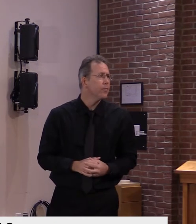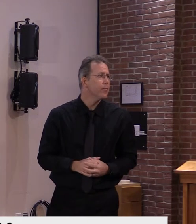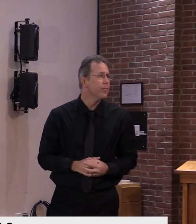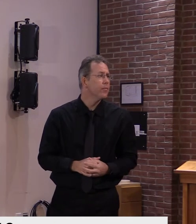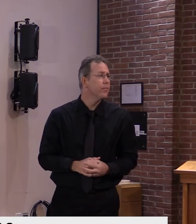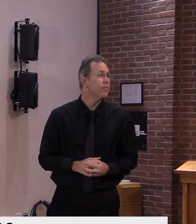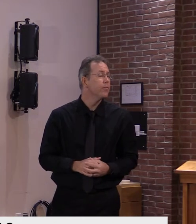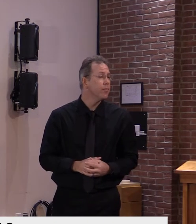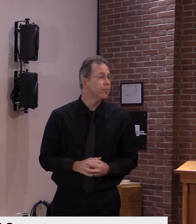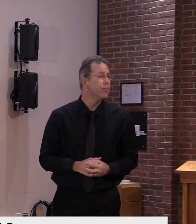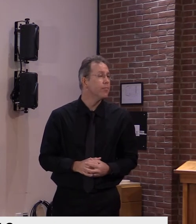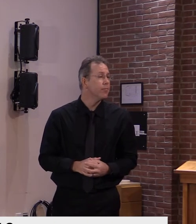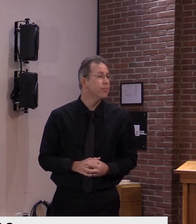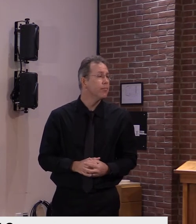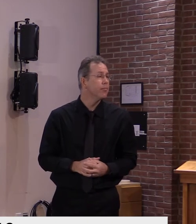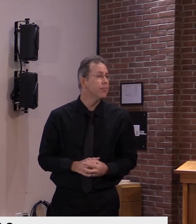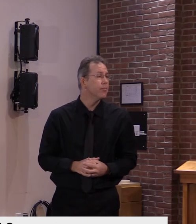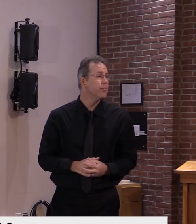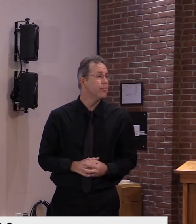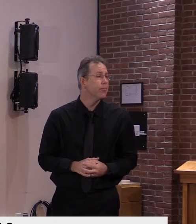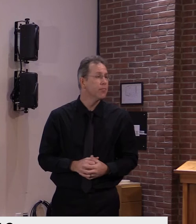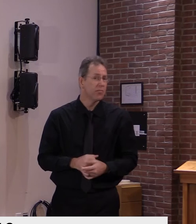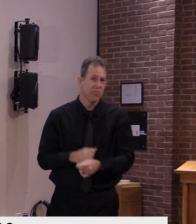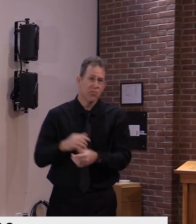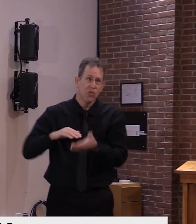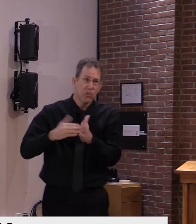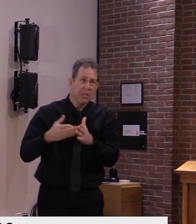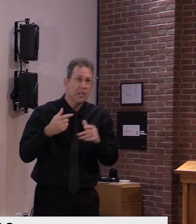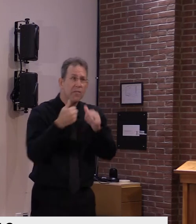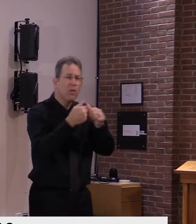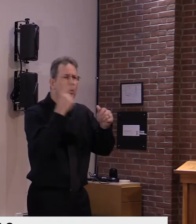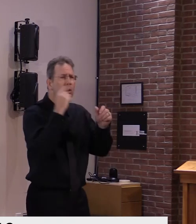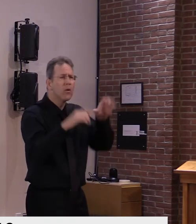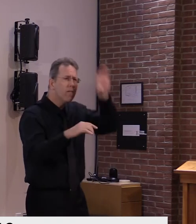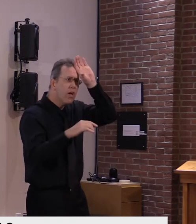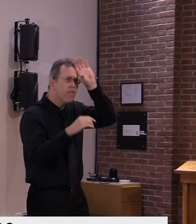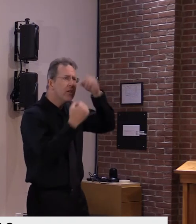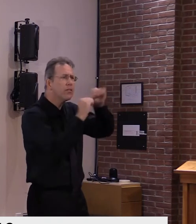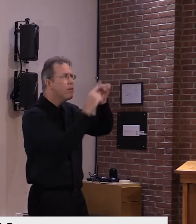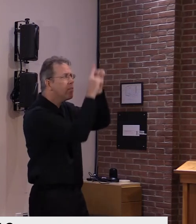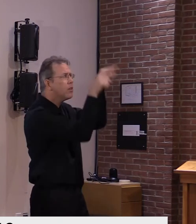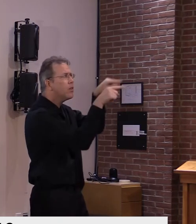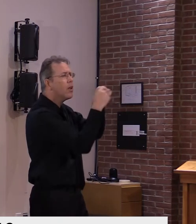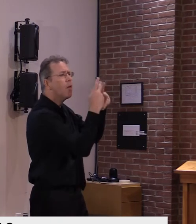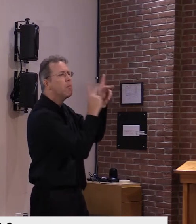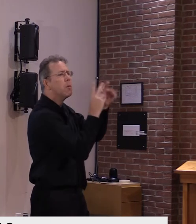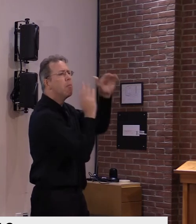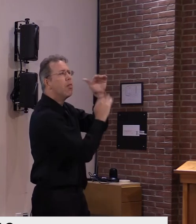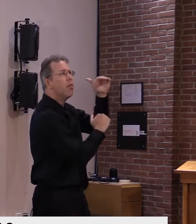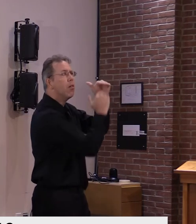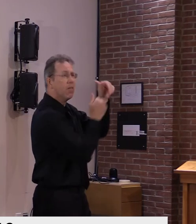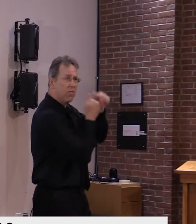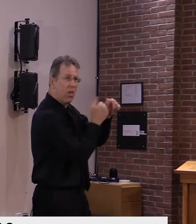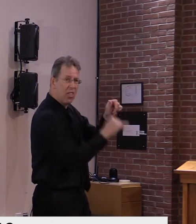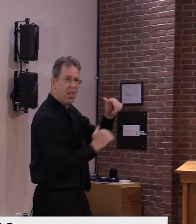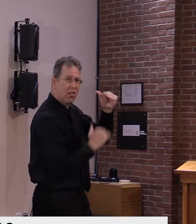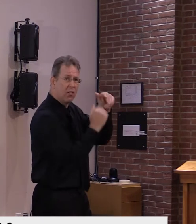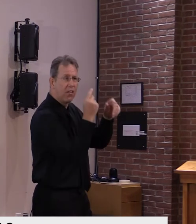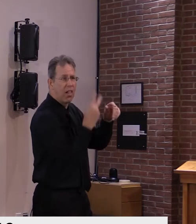it's based on equity and we're doing it across the board, so it's not as though we're pointing at one particular